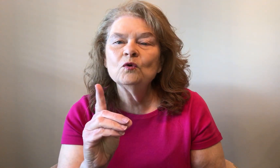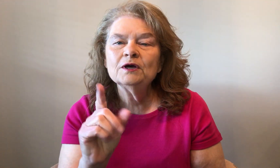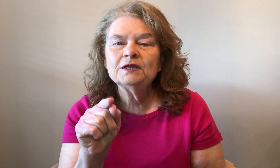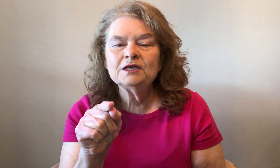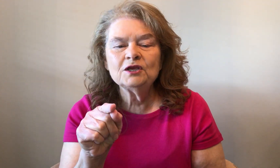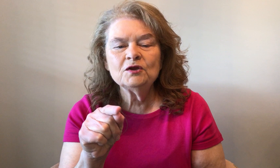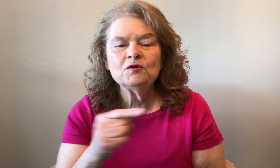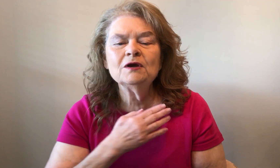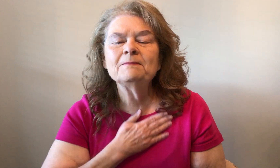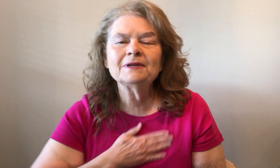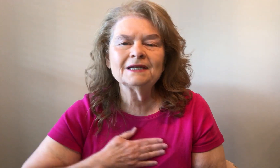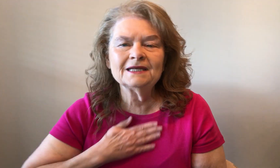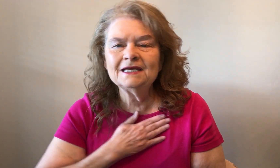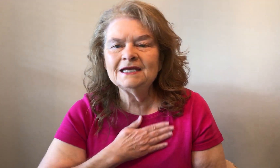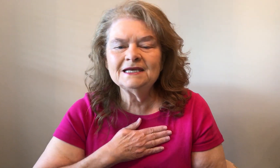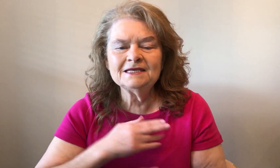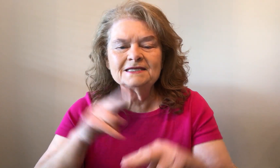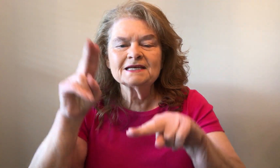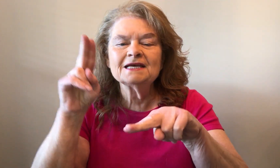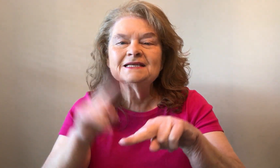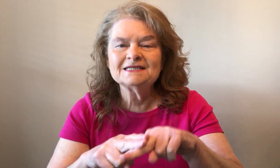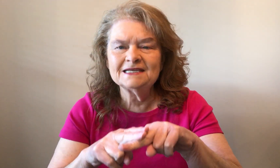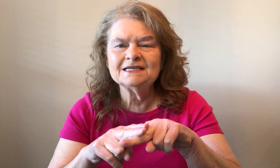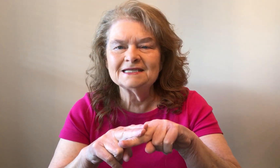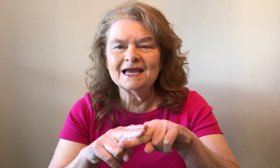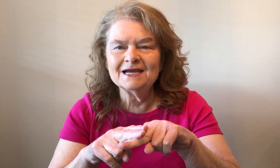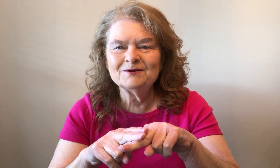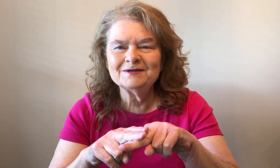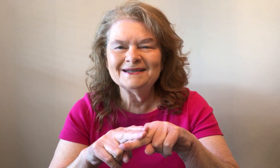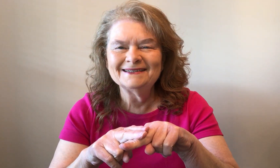Would you please sit down?